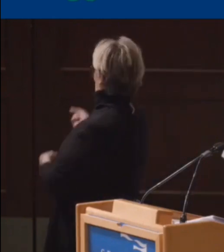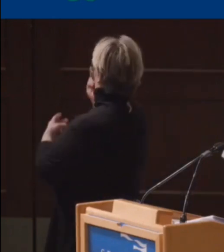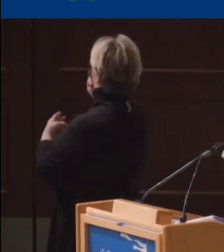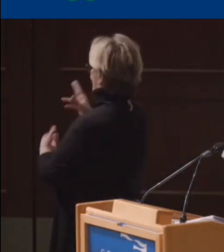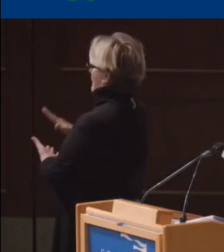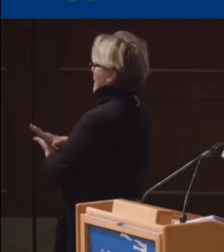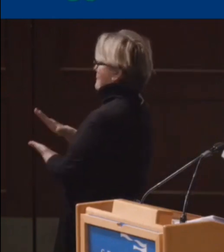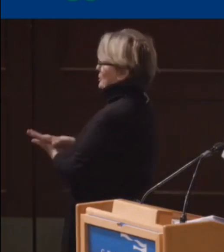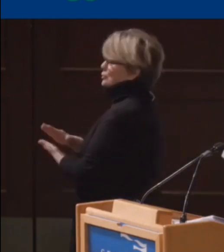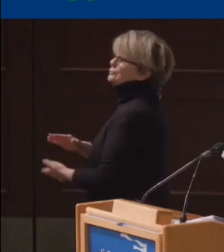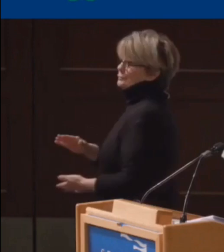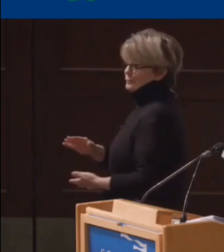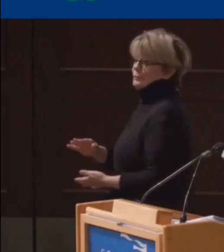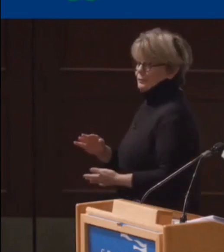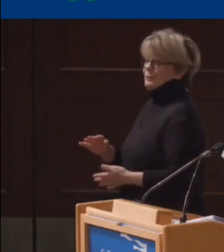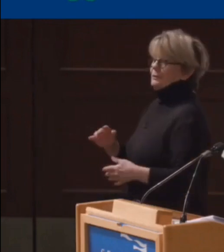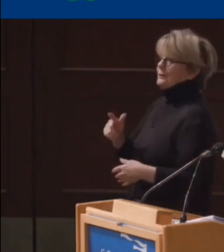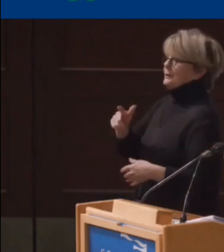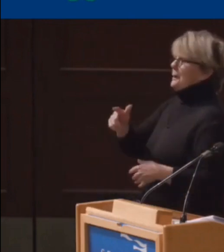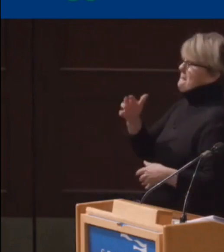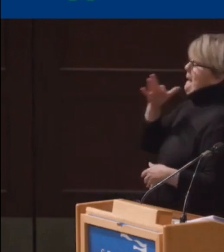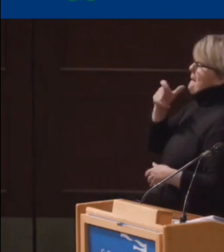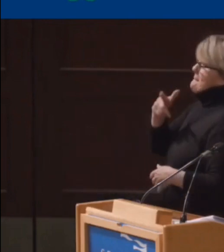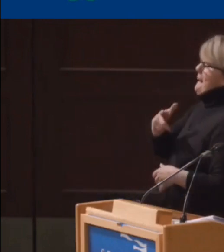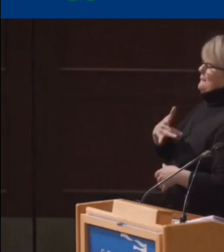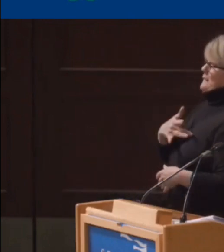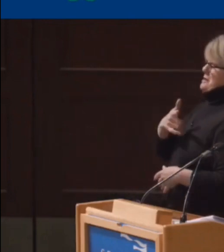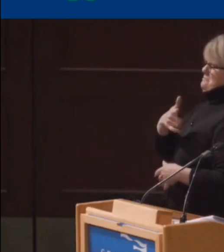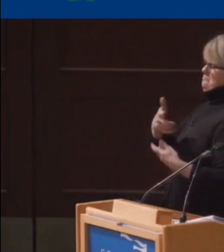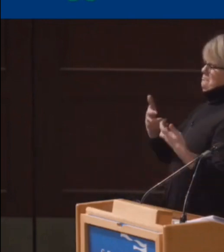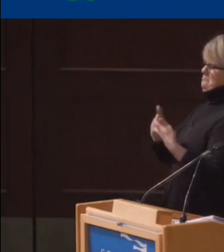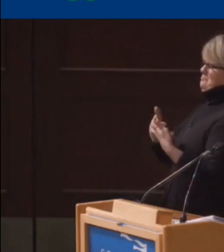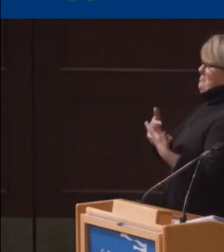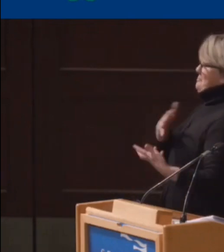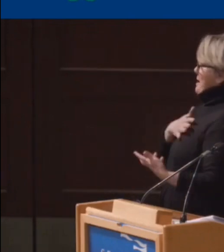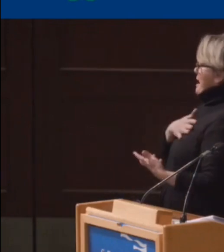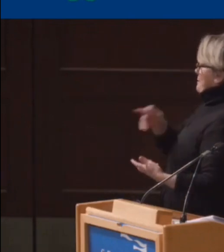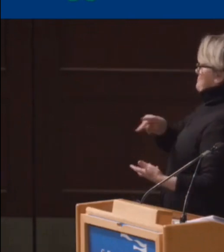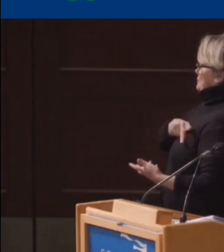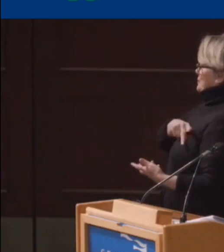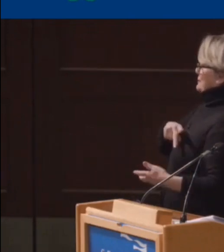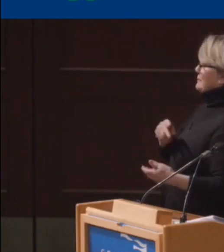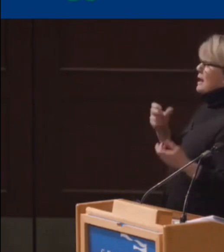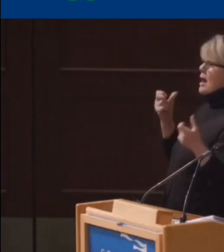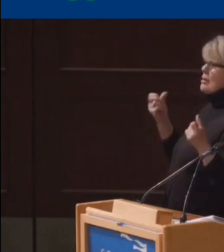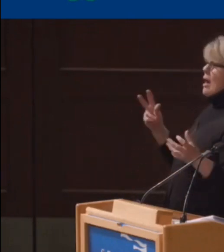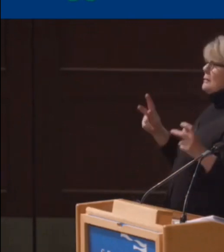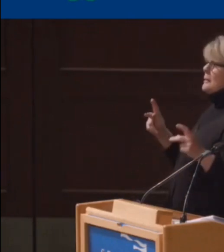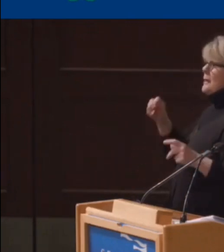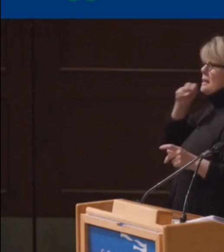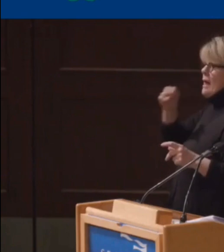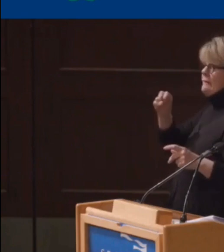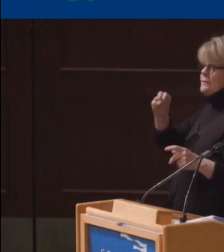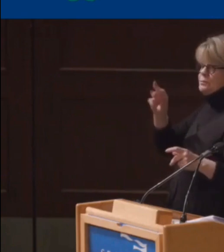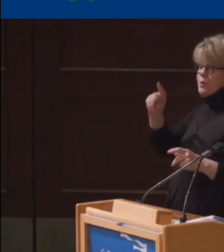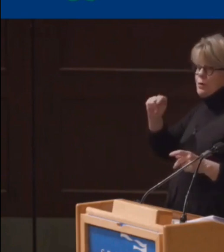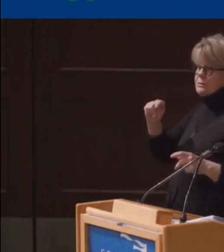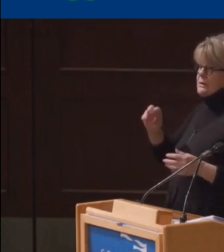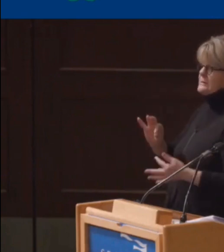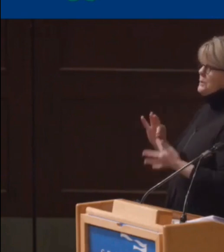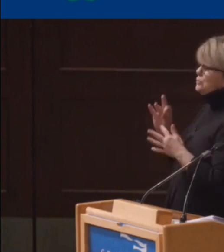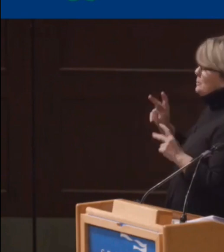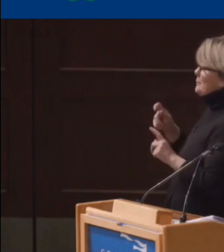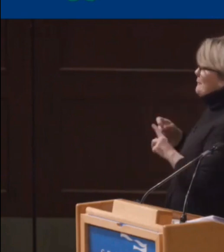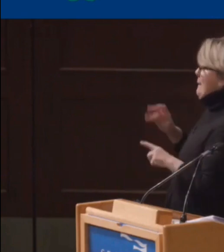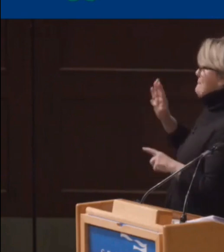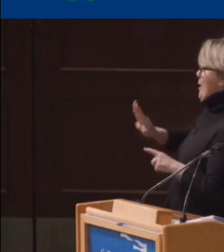My mom and I knew this was right up my alley. A lot of people love sports, especially Bostonians, and I